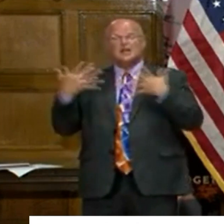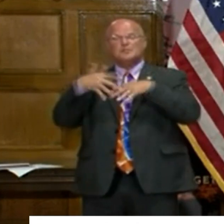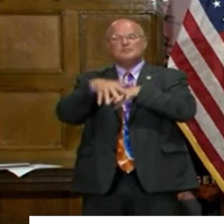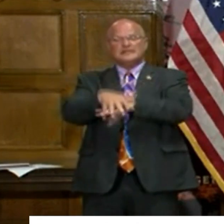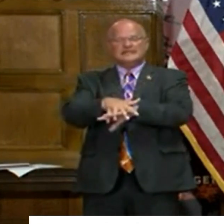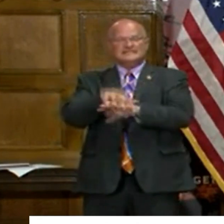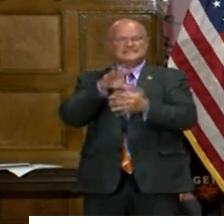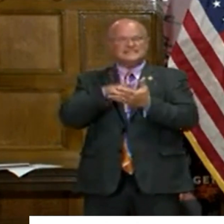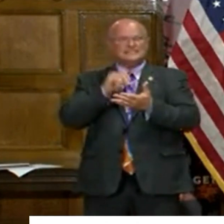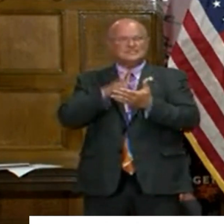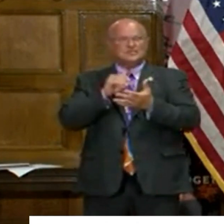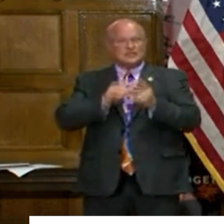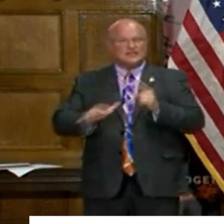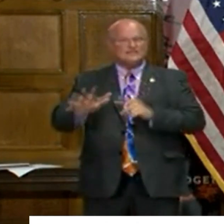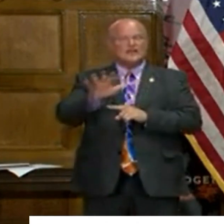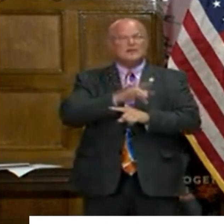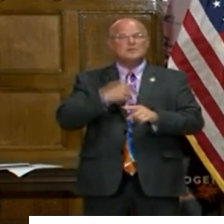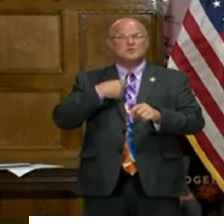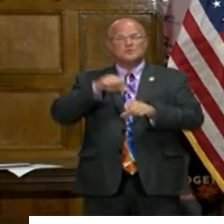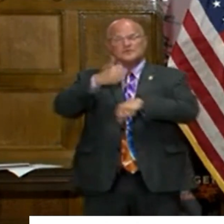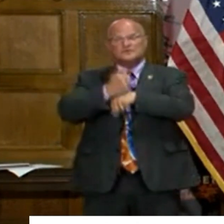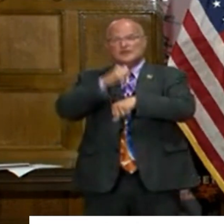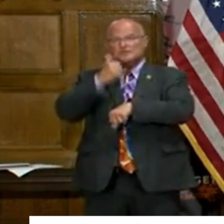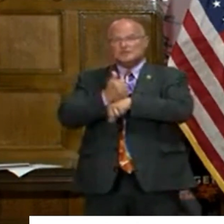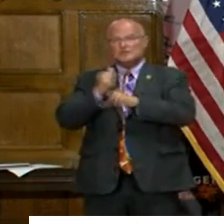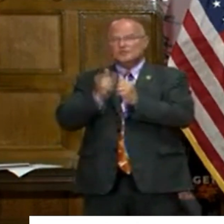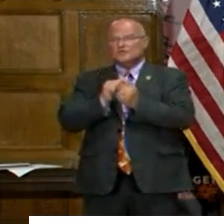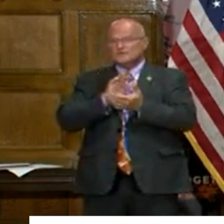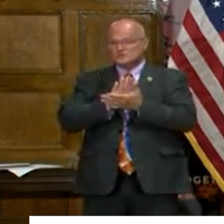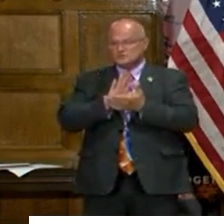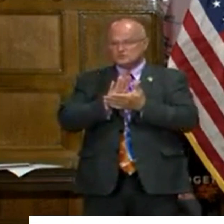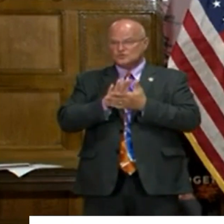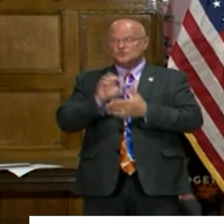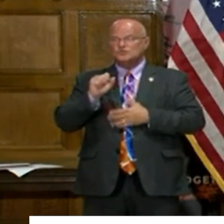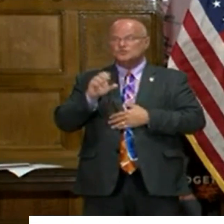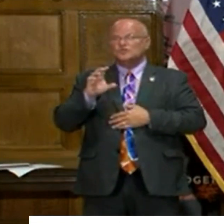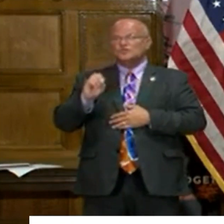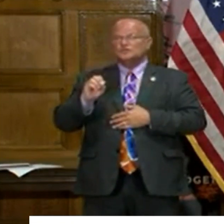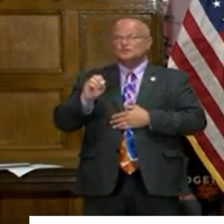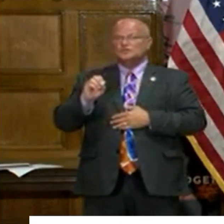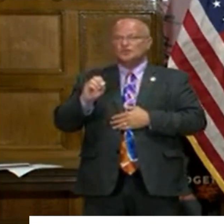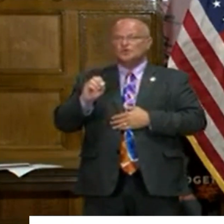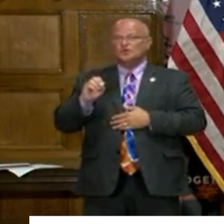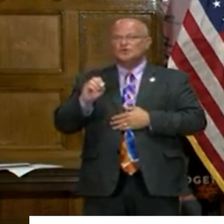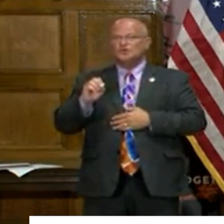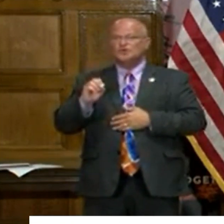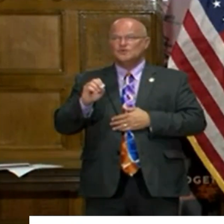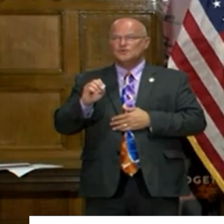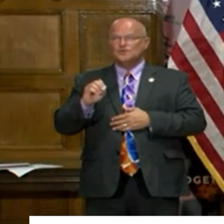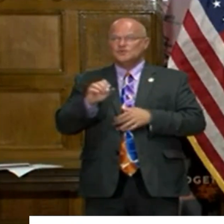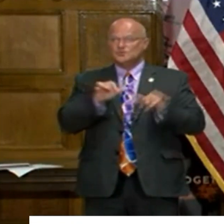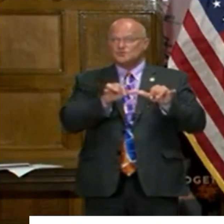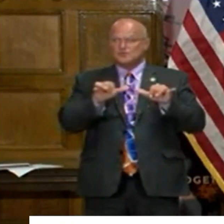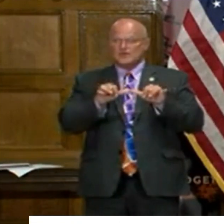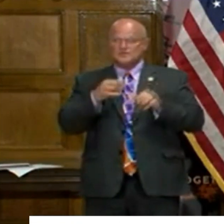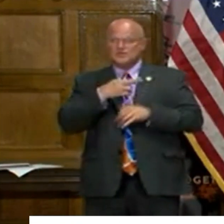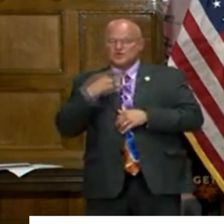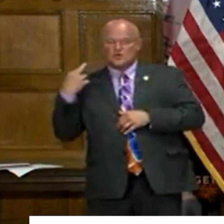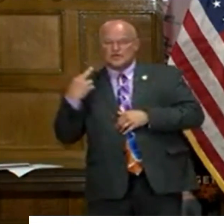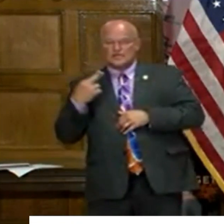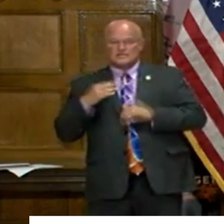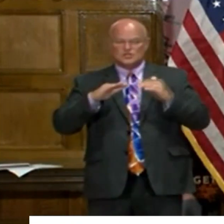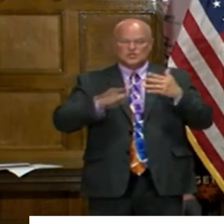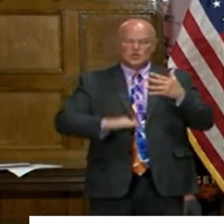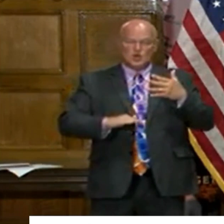learning environment that we've created with our schools. And so, you measure the risk, whether it's